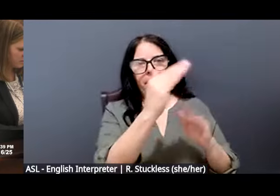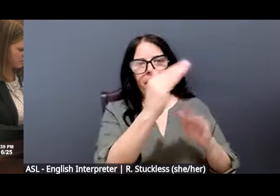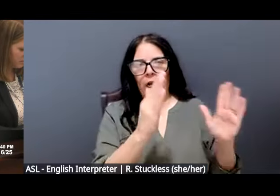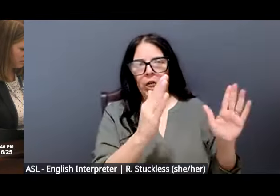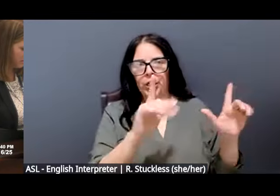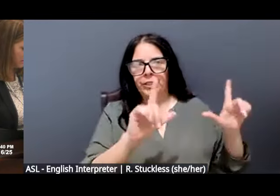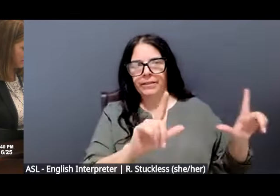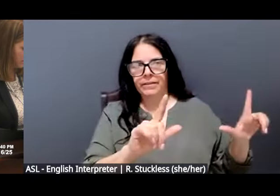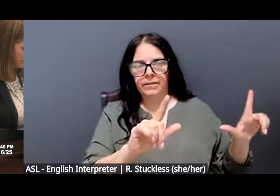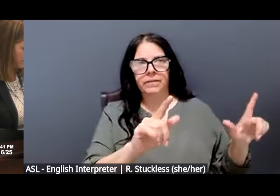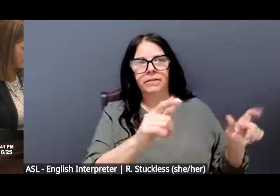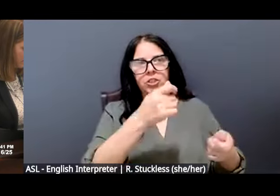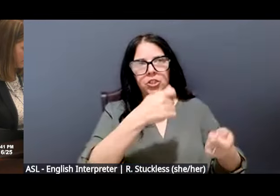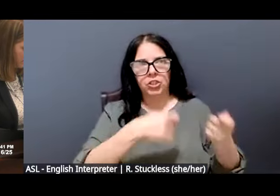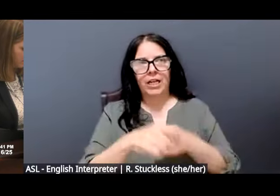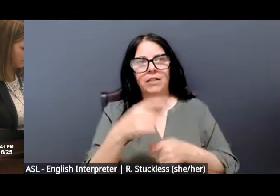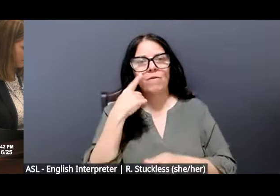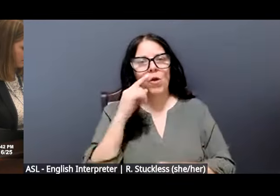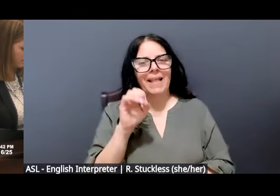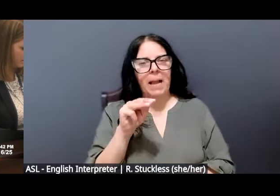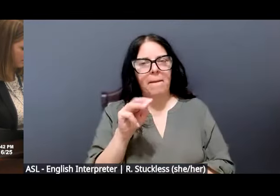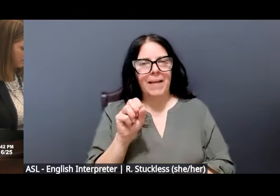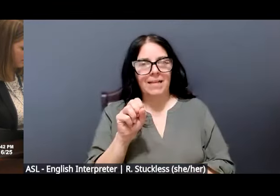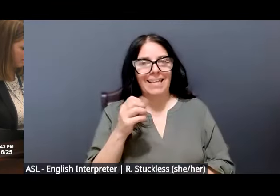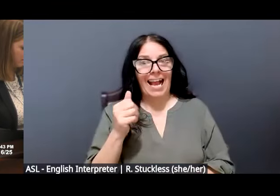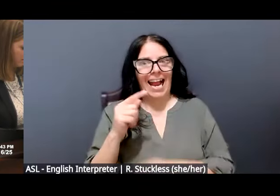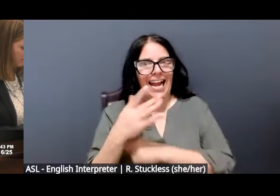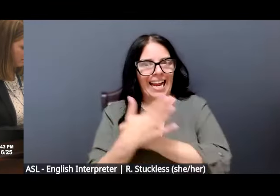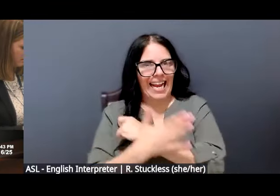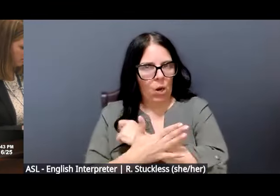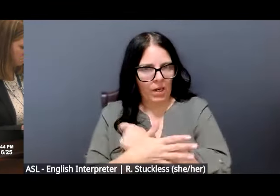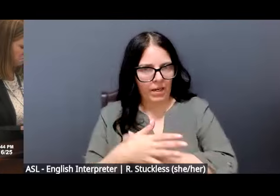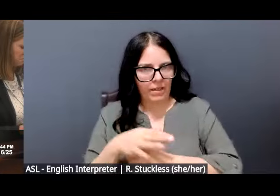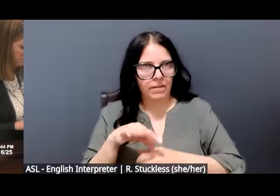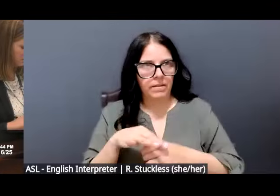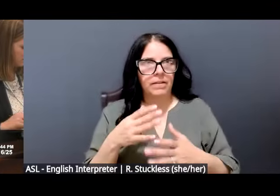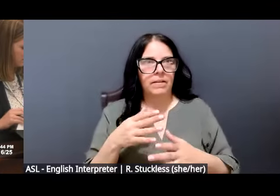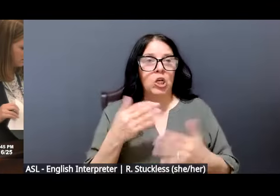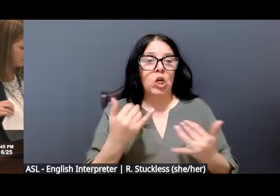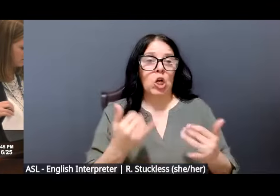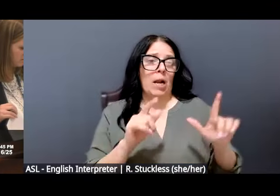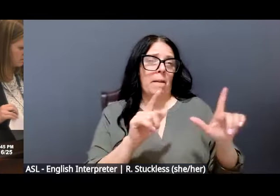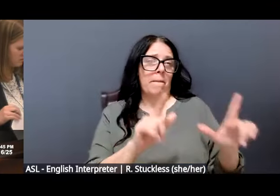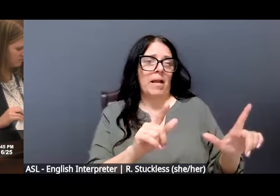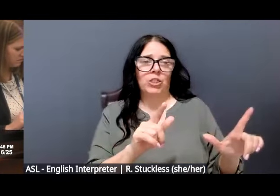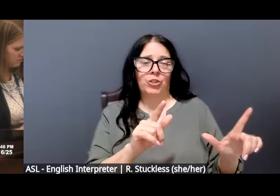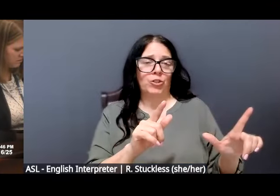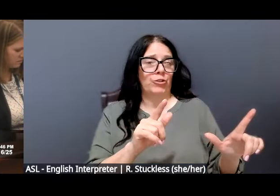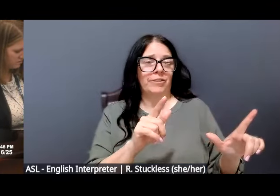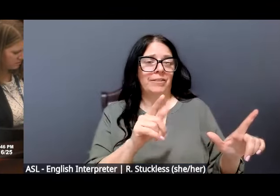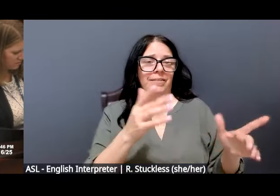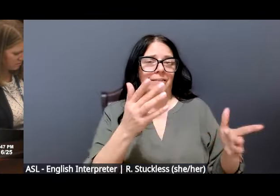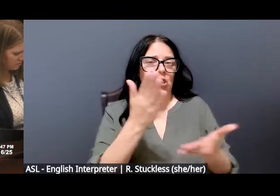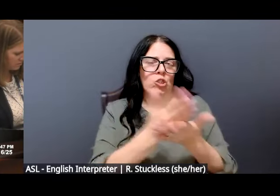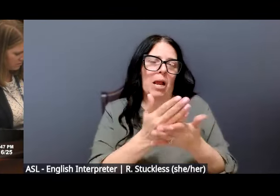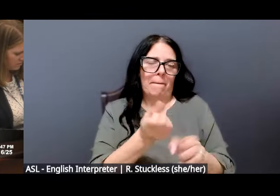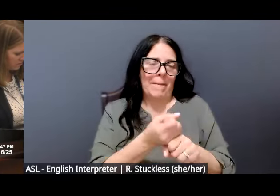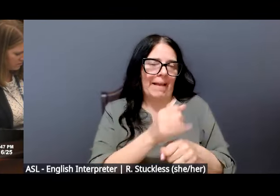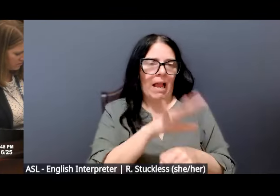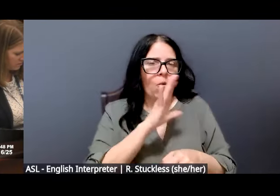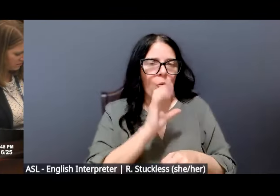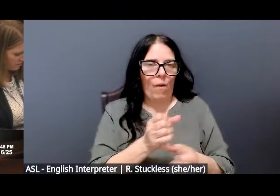EMS system that's at the county level. The current monitor, in layman's terms, is just not being made anymore, so we need to update it to have